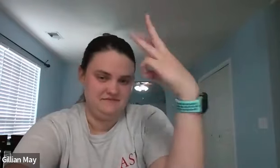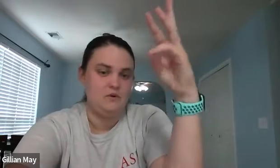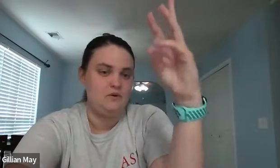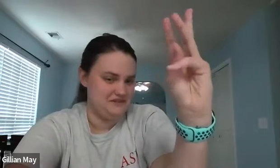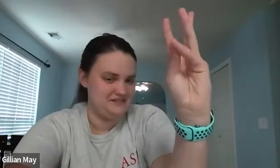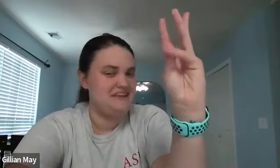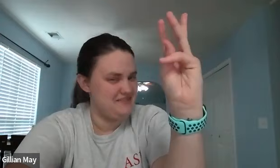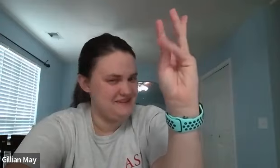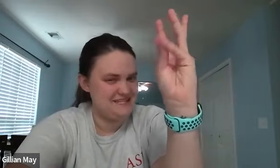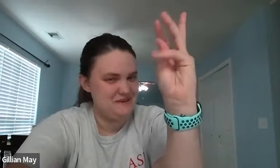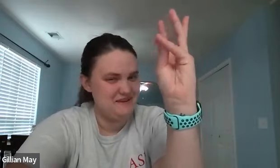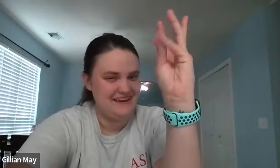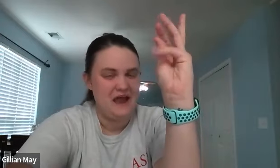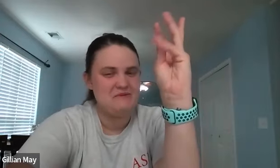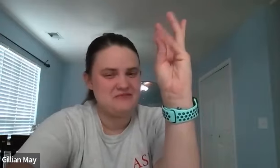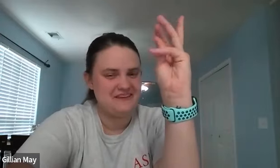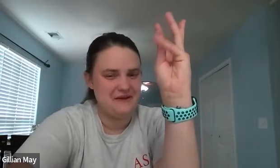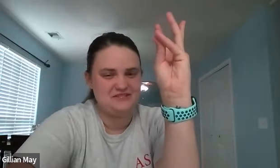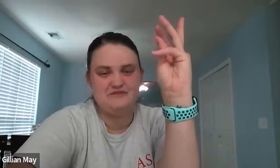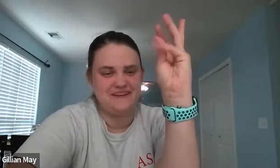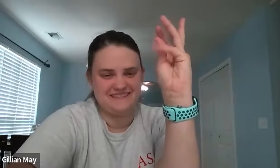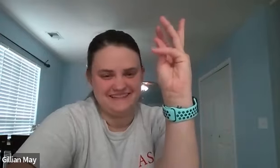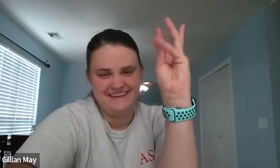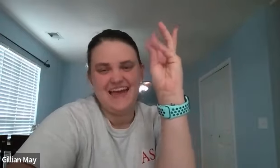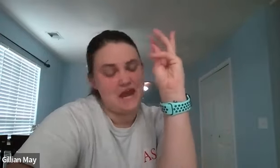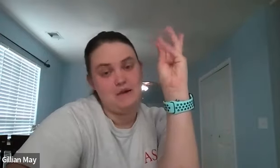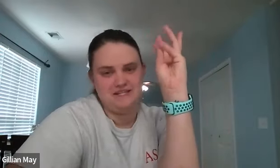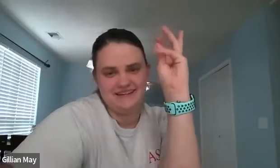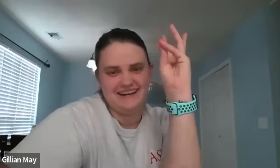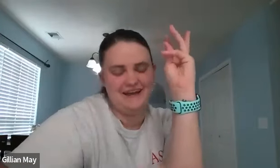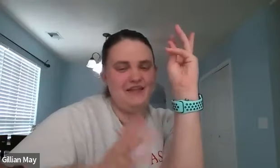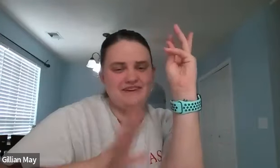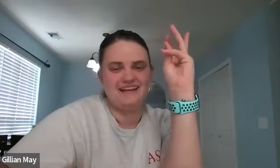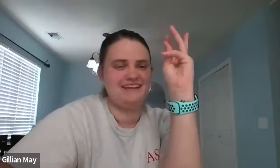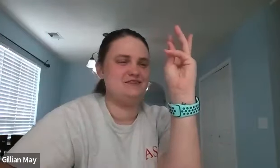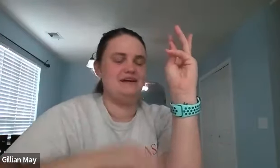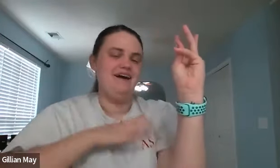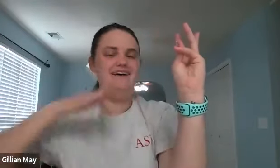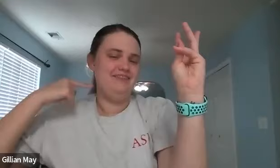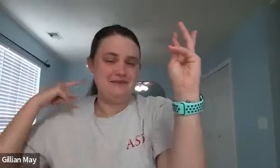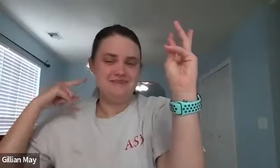Or you can do, yeah, the fancy pinky. I remember thinking that was so fancy, and now I do it. I love it. I get so like, huh, look at me.